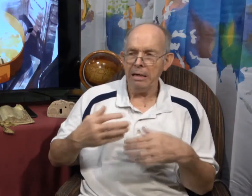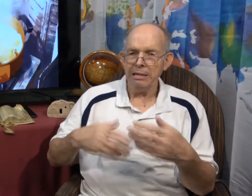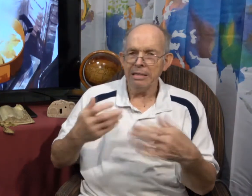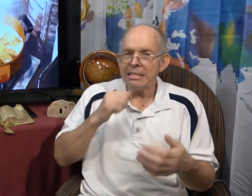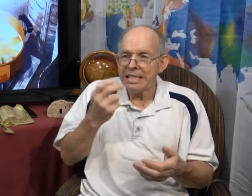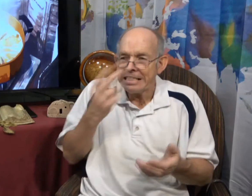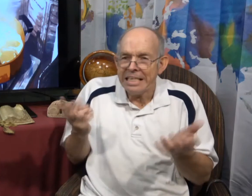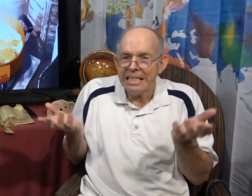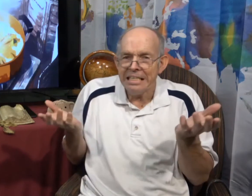Let's see.